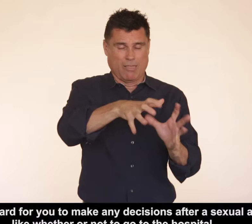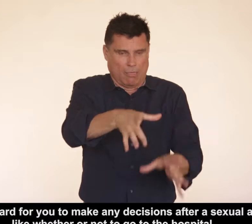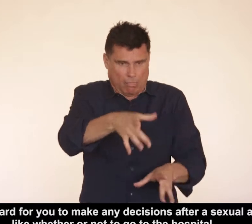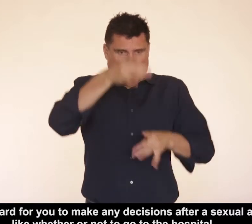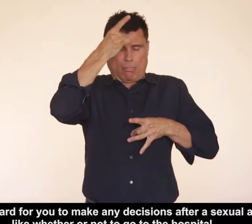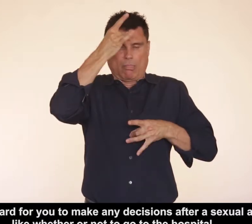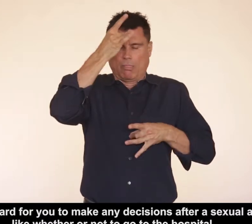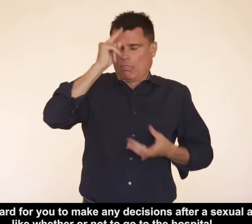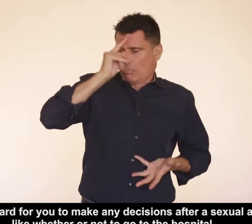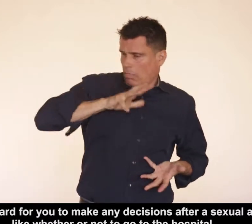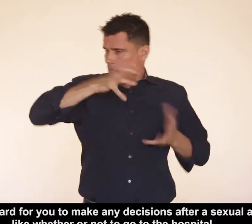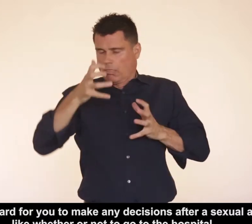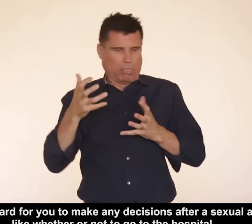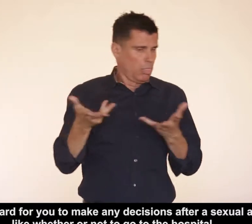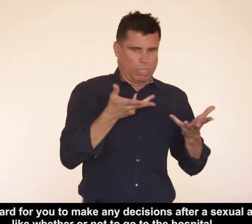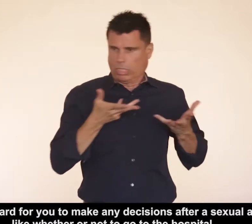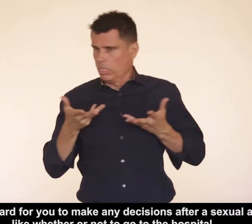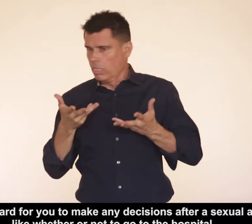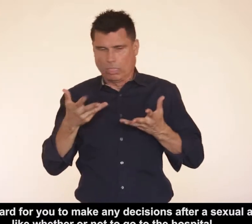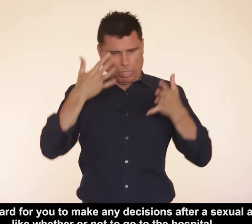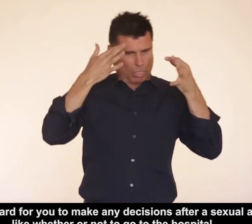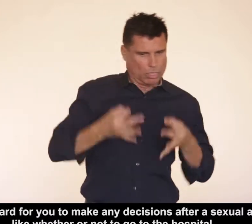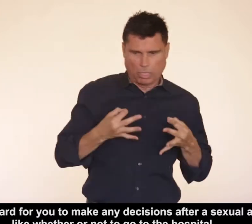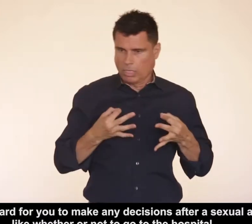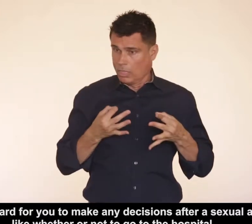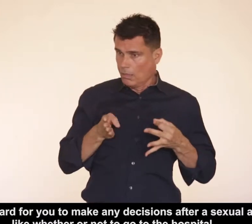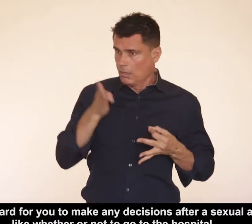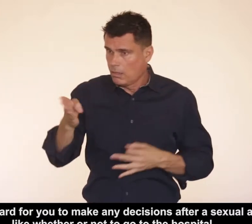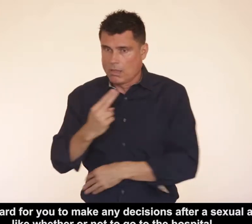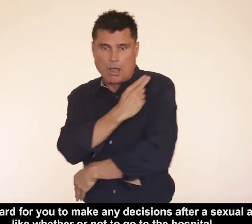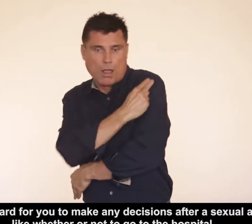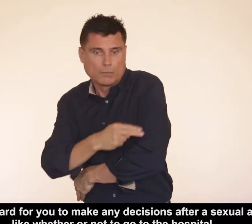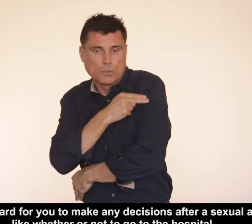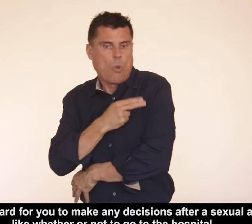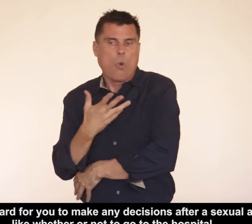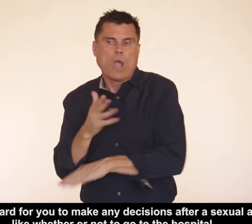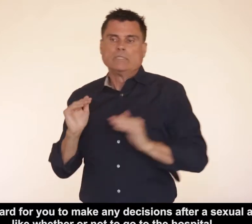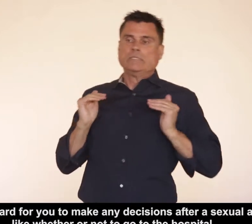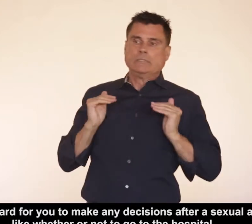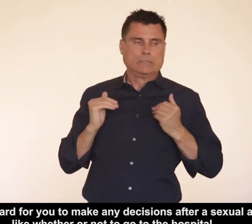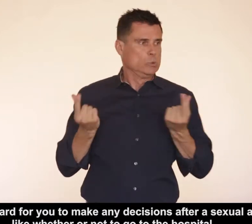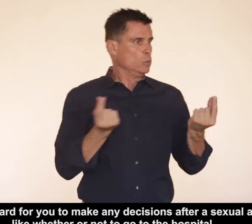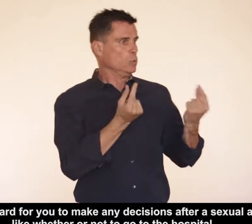It may be hard for you to make any decisions after a sexual assault, like whether or not to go to the hospital.